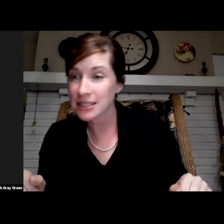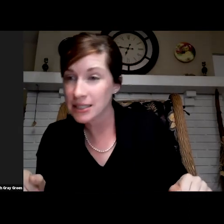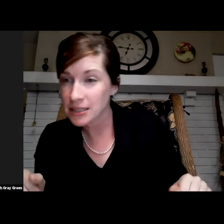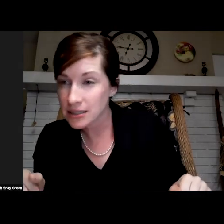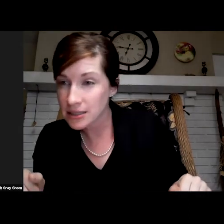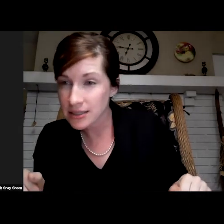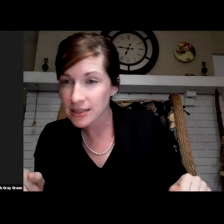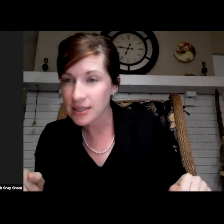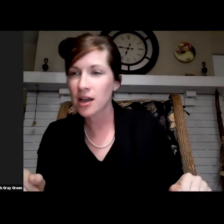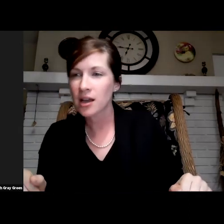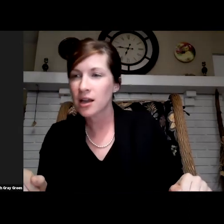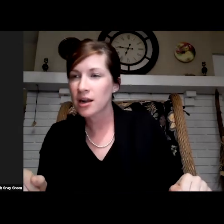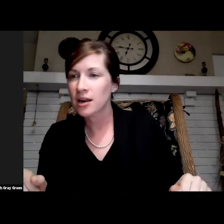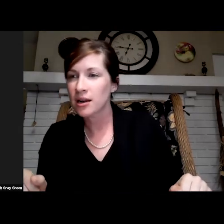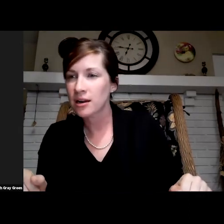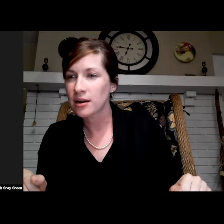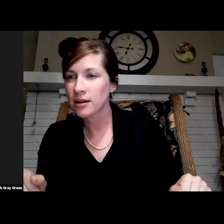What about sports?